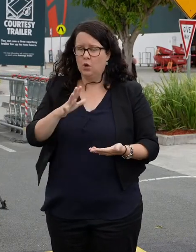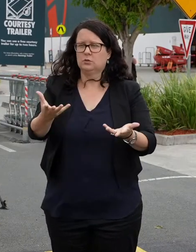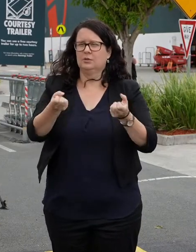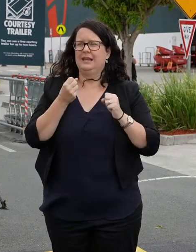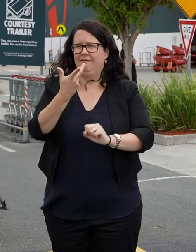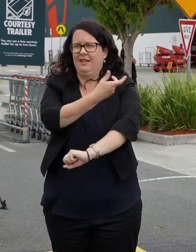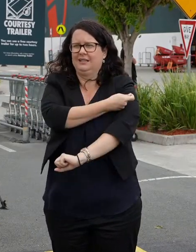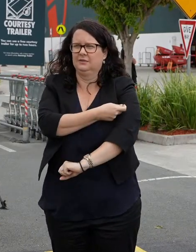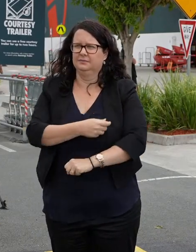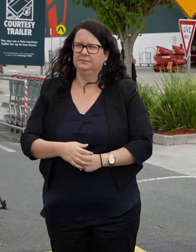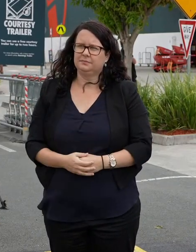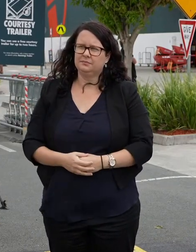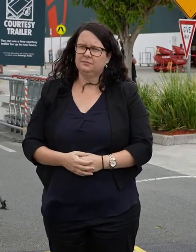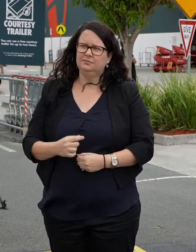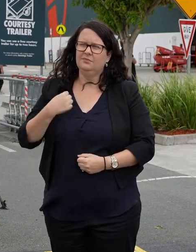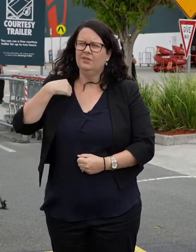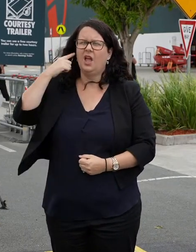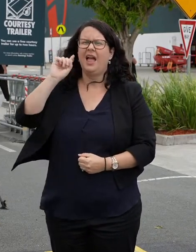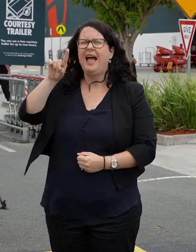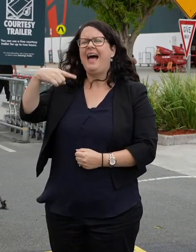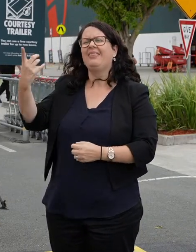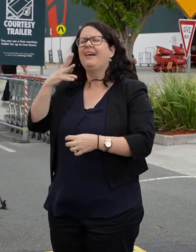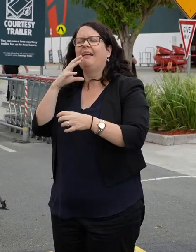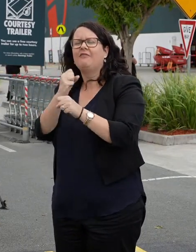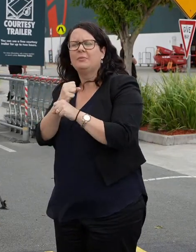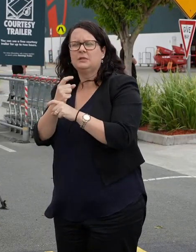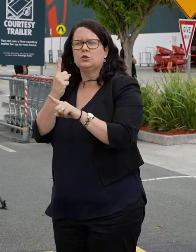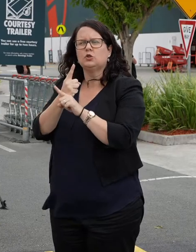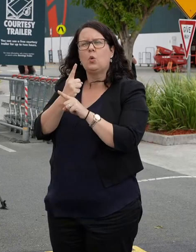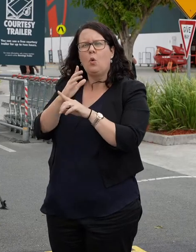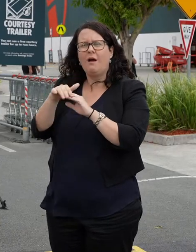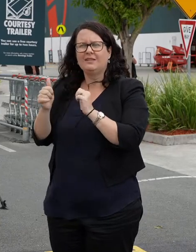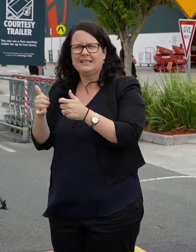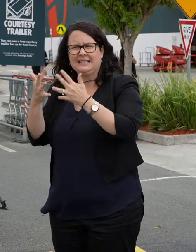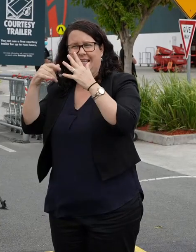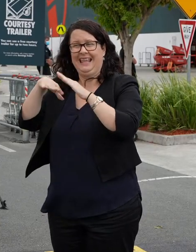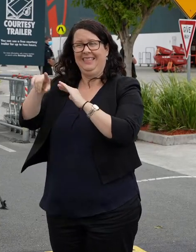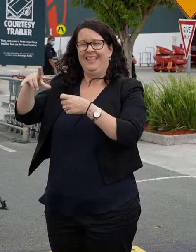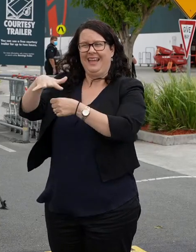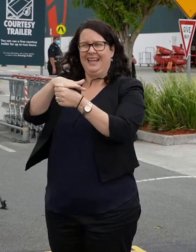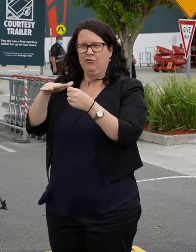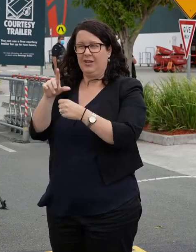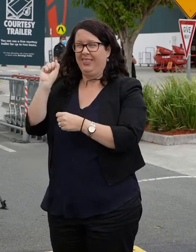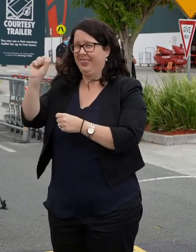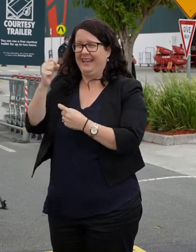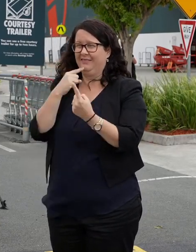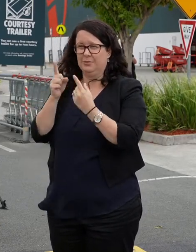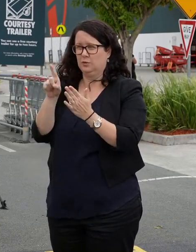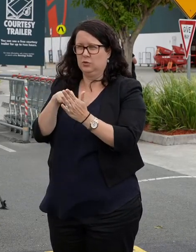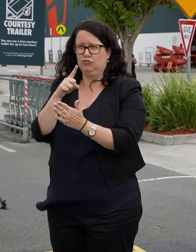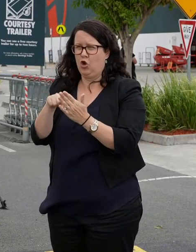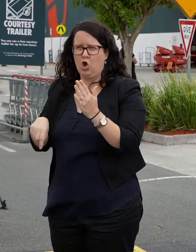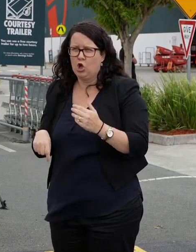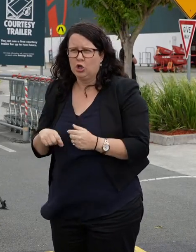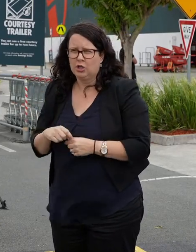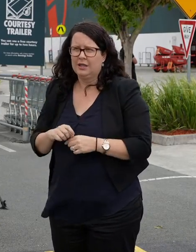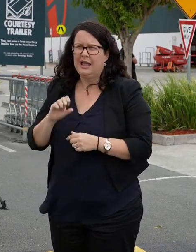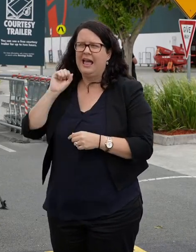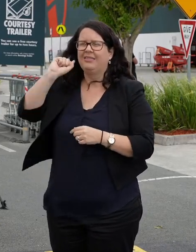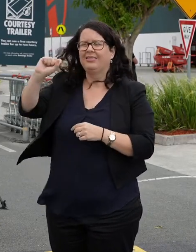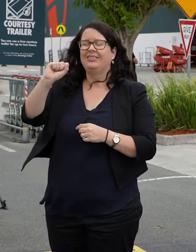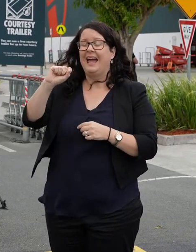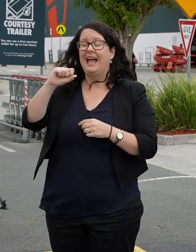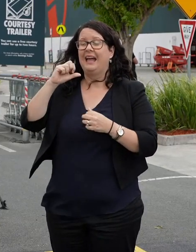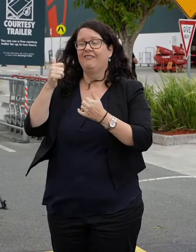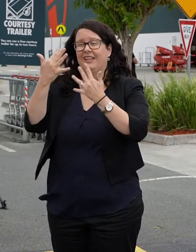out. I did hear the opposition quoting some stats yesterday about Woorabinda. Can I say they were wrong? Their figures were about 10% lower